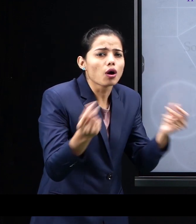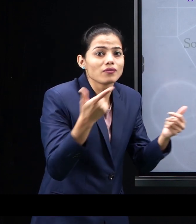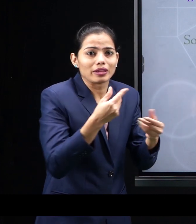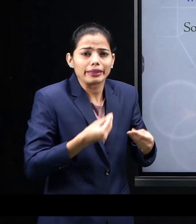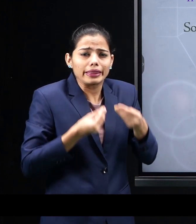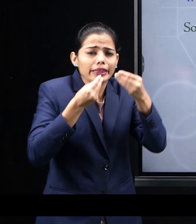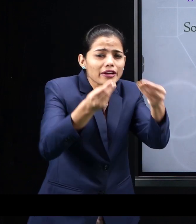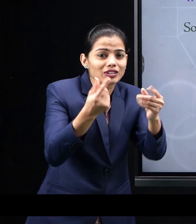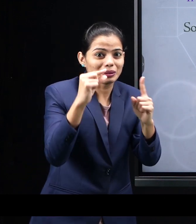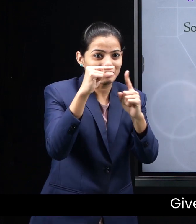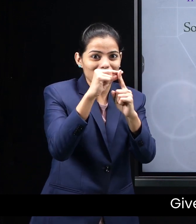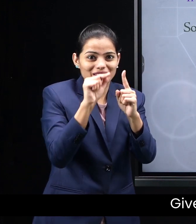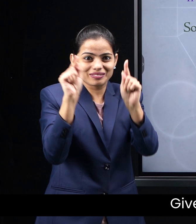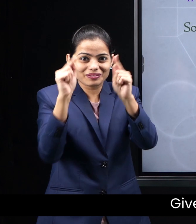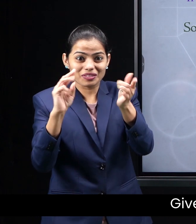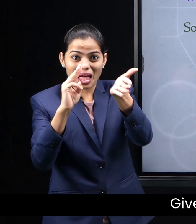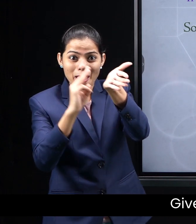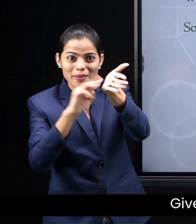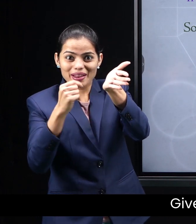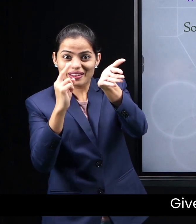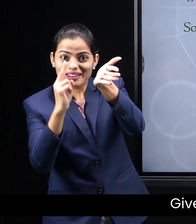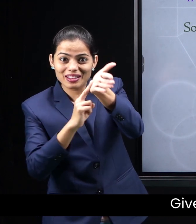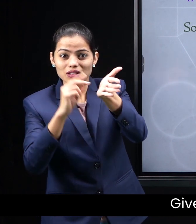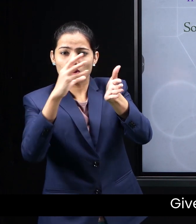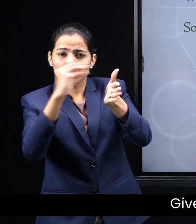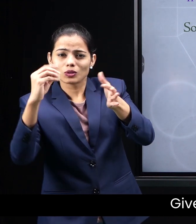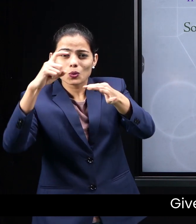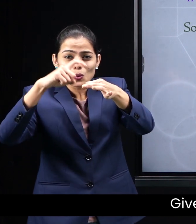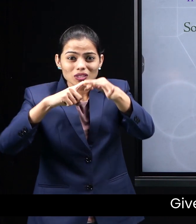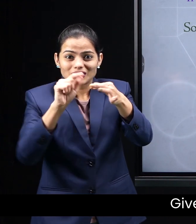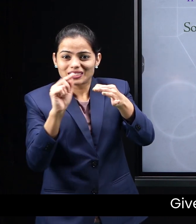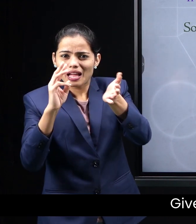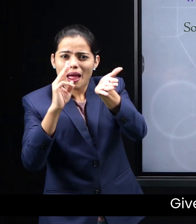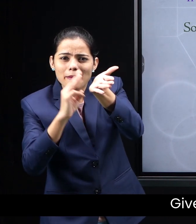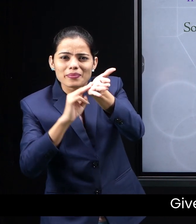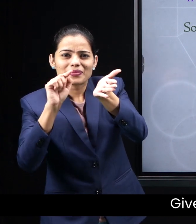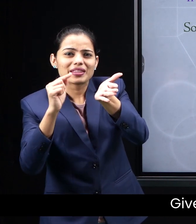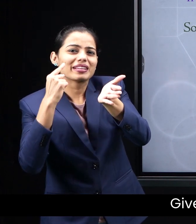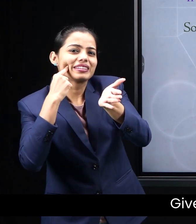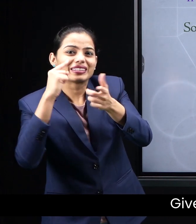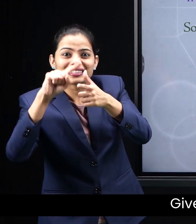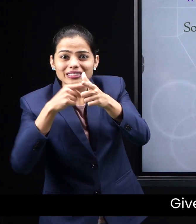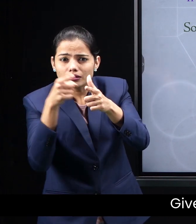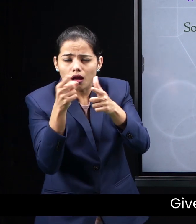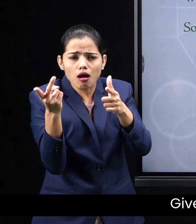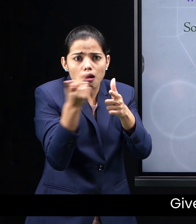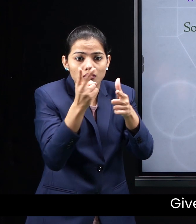Solution: given P is equal to M, N and Q is equal to M, I, J.